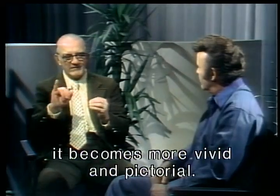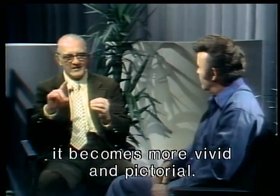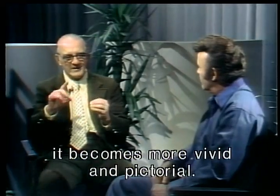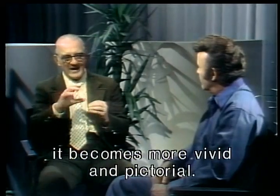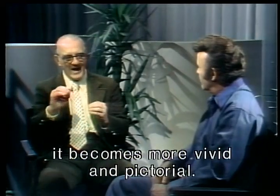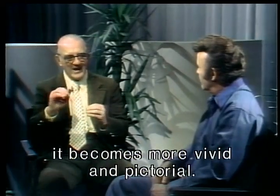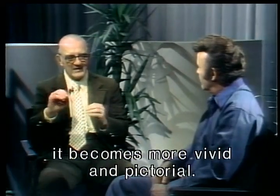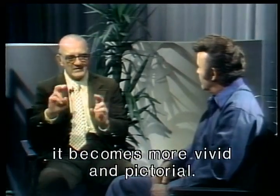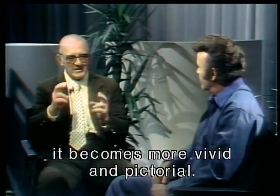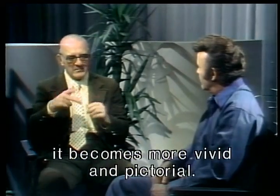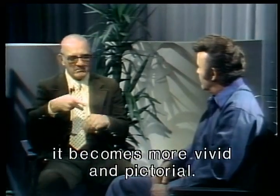vivid and